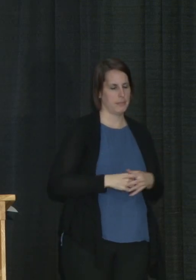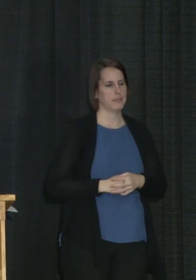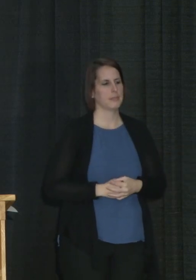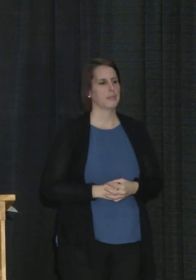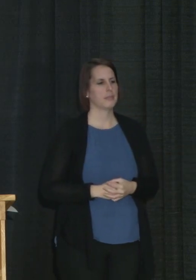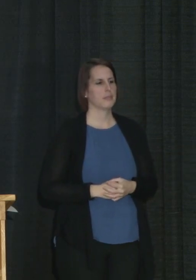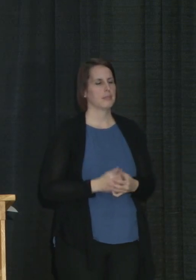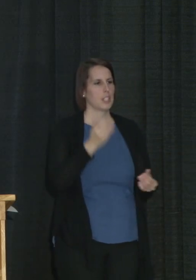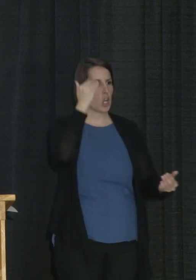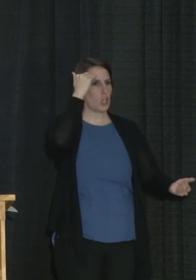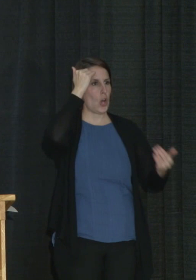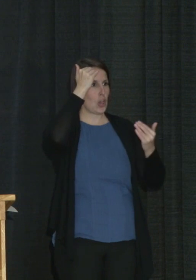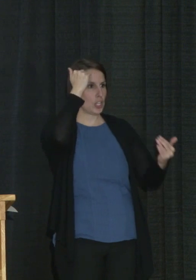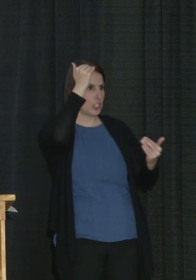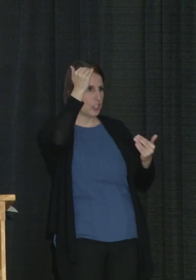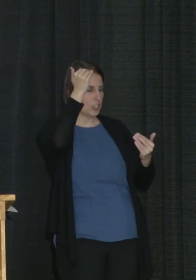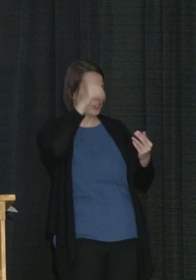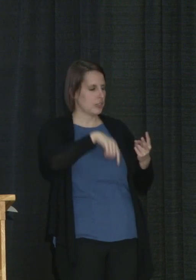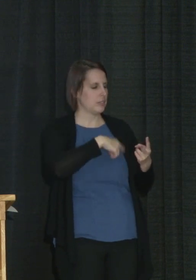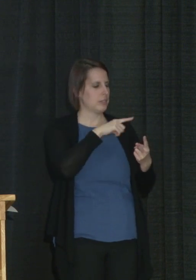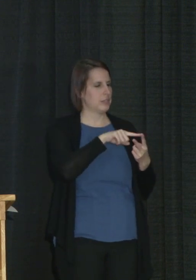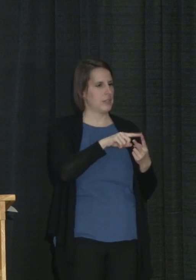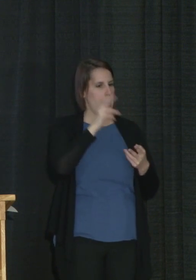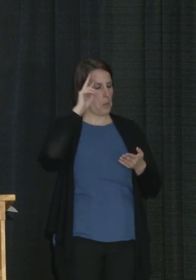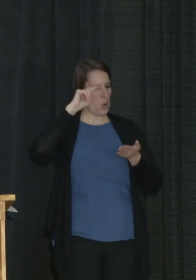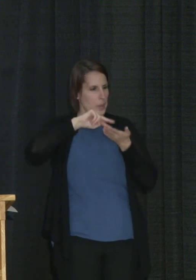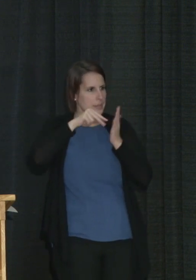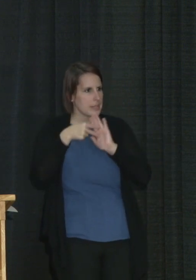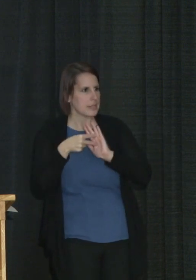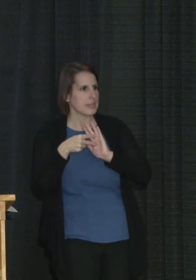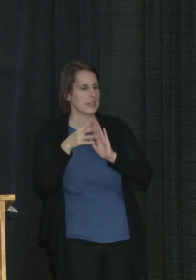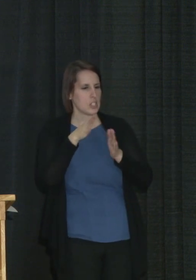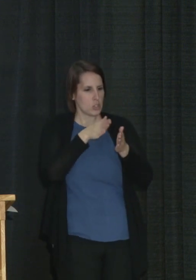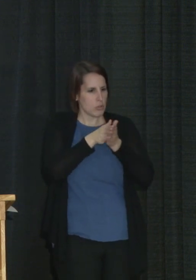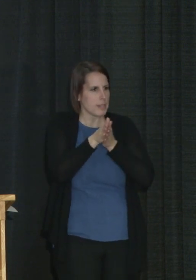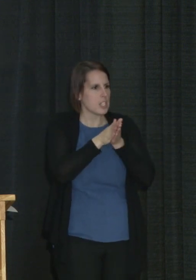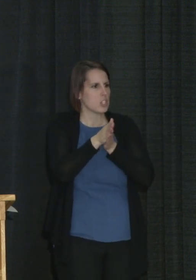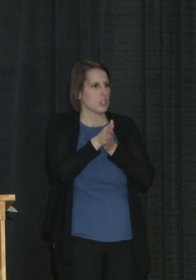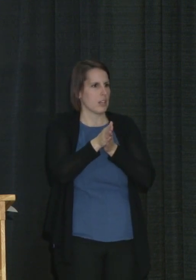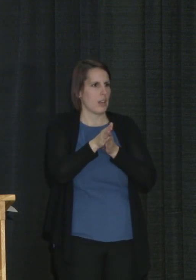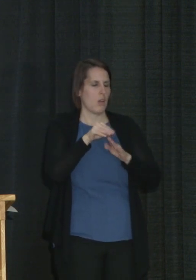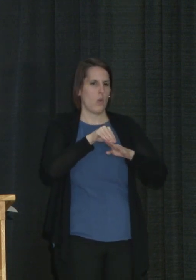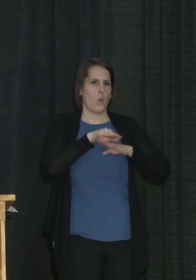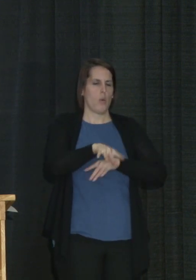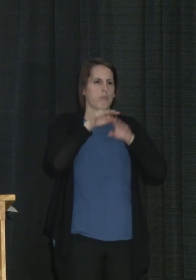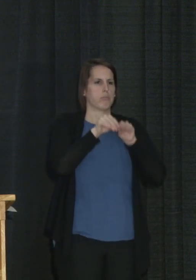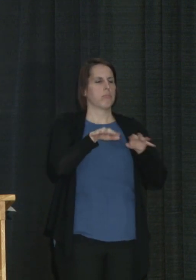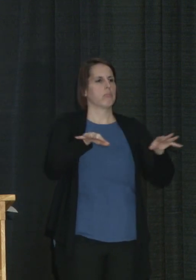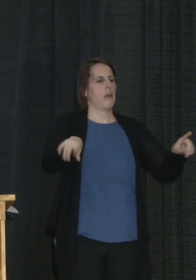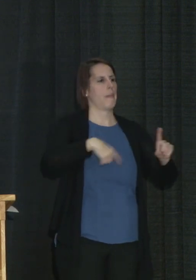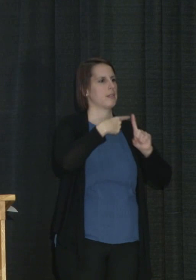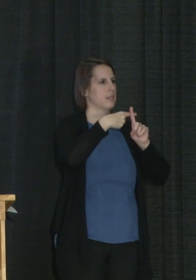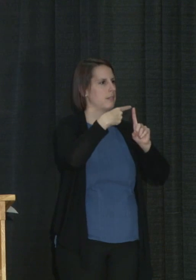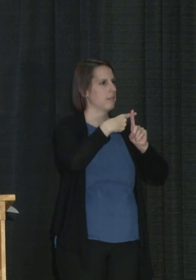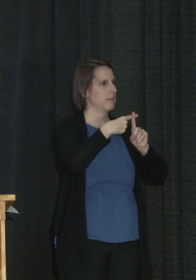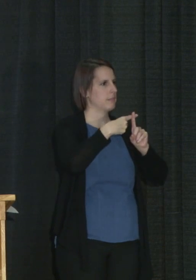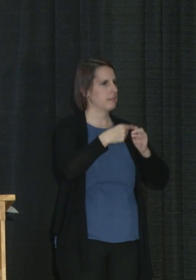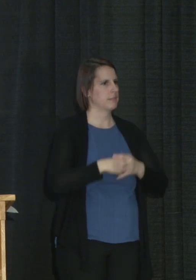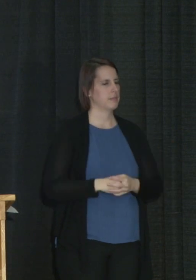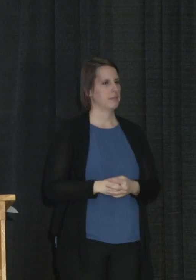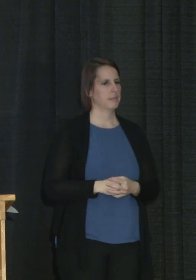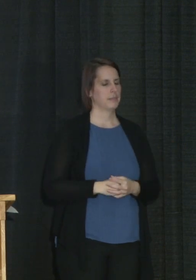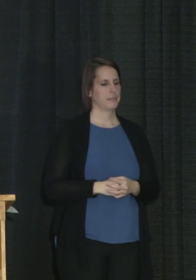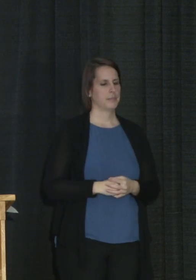Knowledge, combined with purpose and determination, is transformative. Together, they create a powerful force for